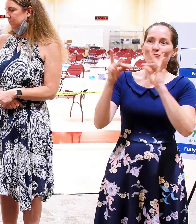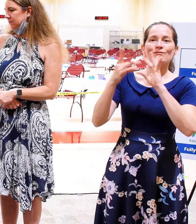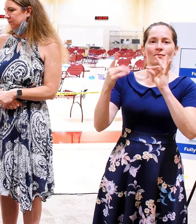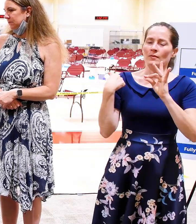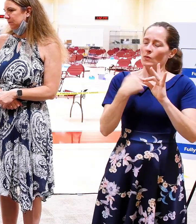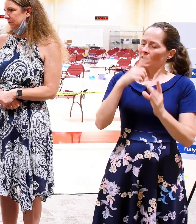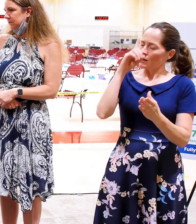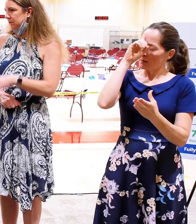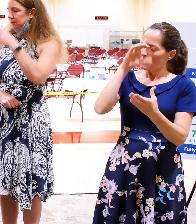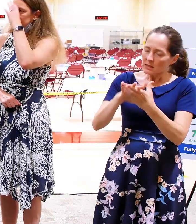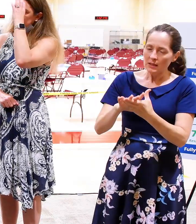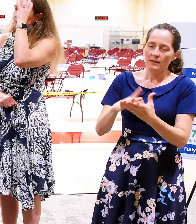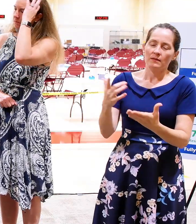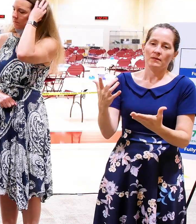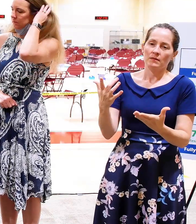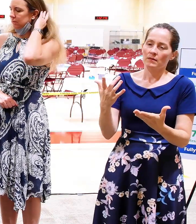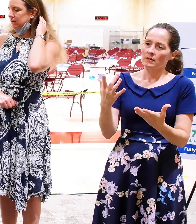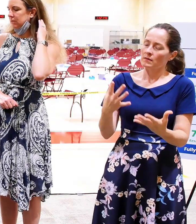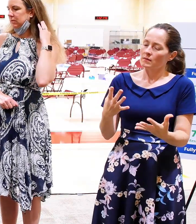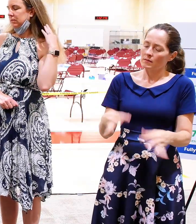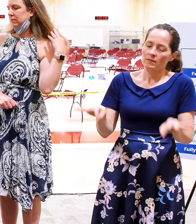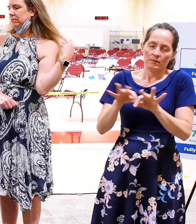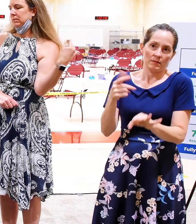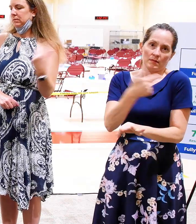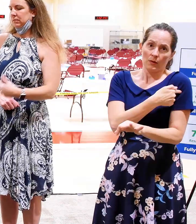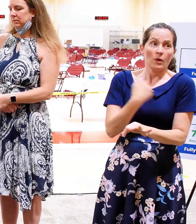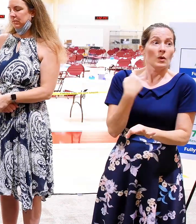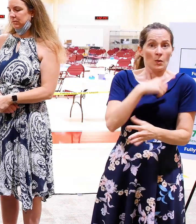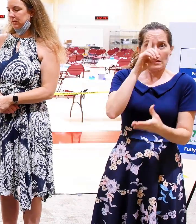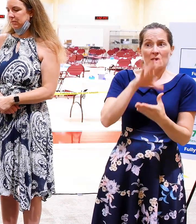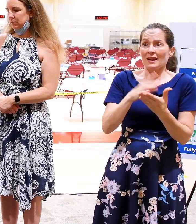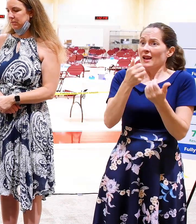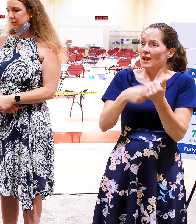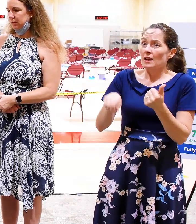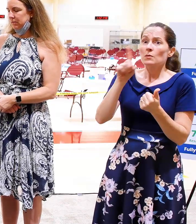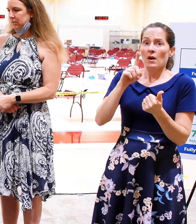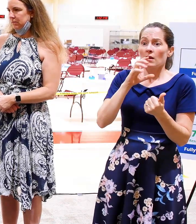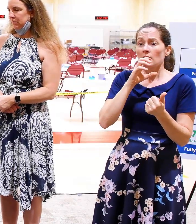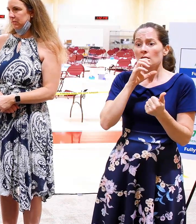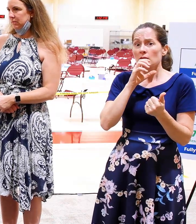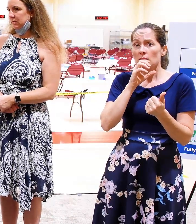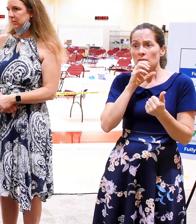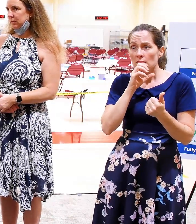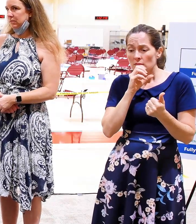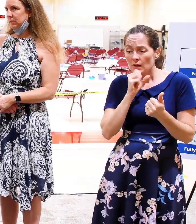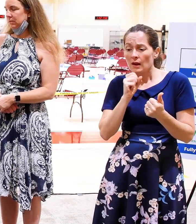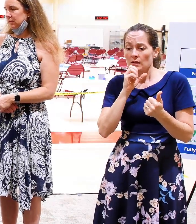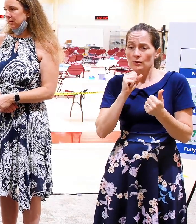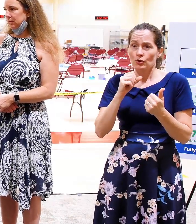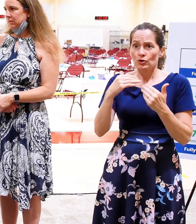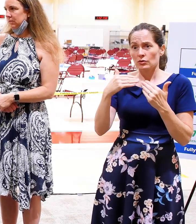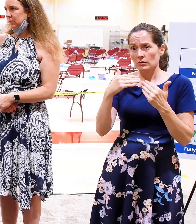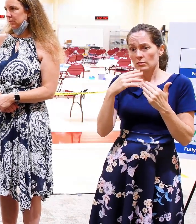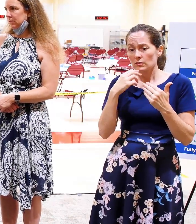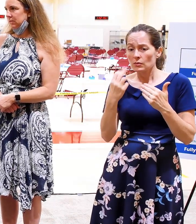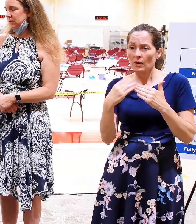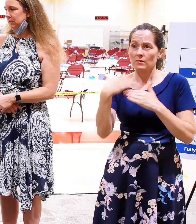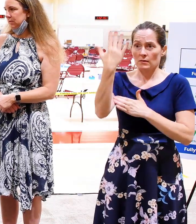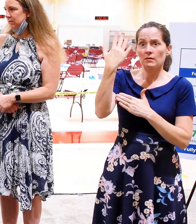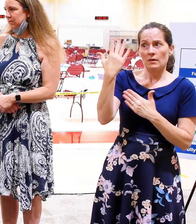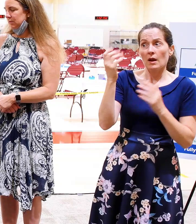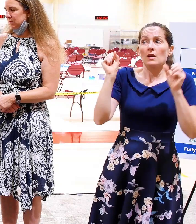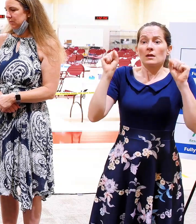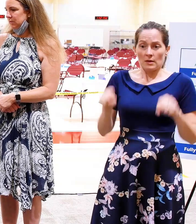feel that anyone who is able to have the vaccination provided to them really should go out and do that. That includes